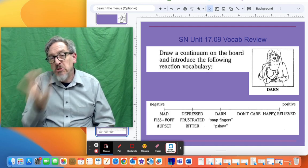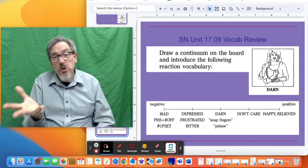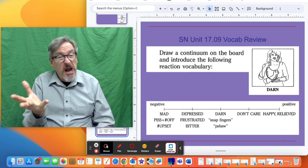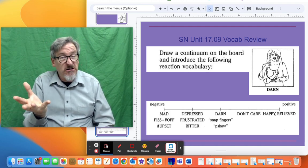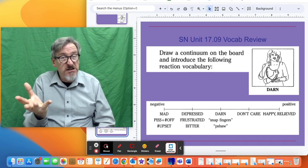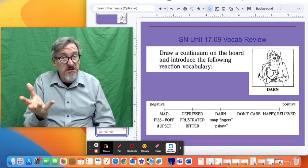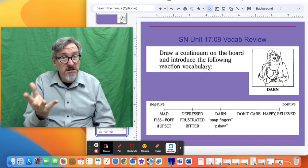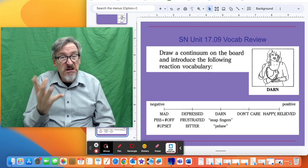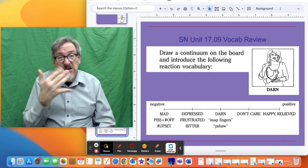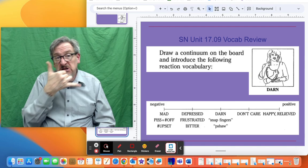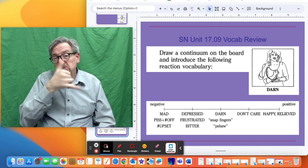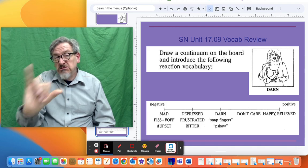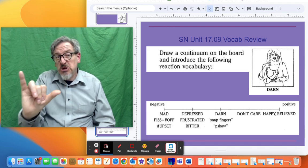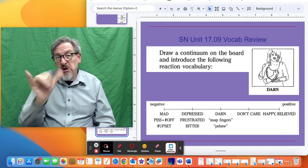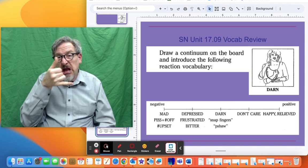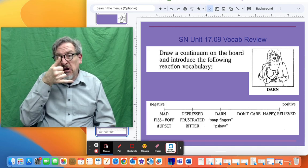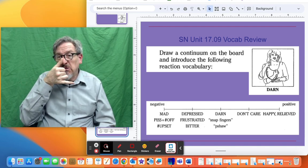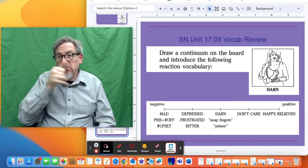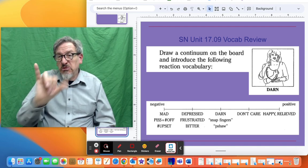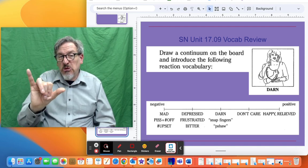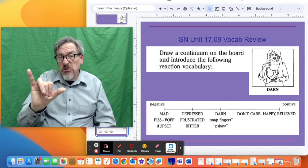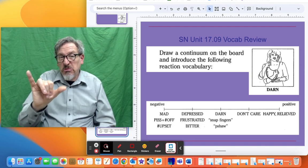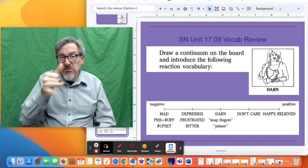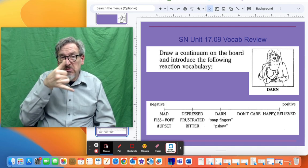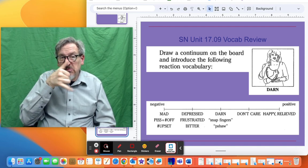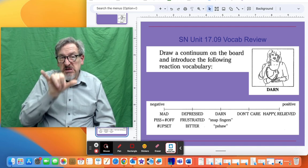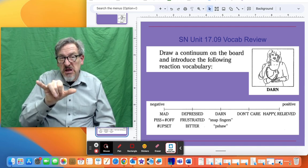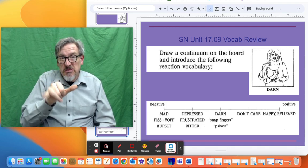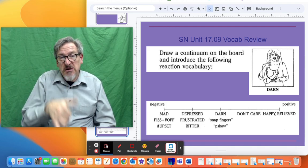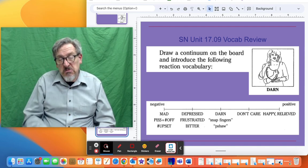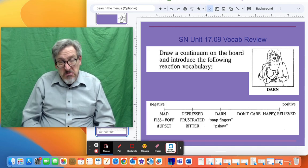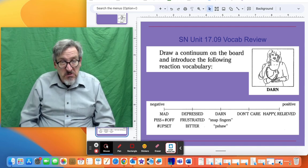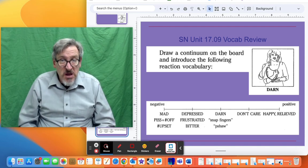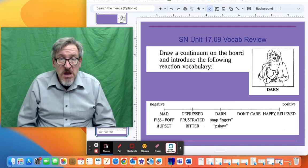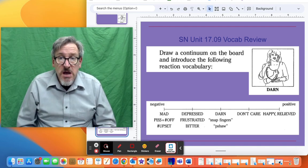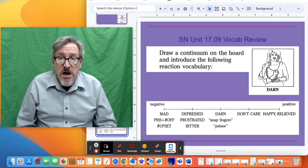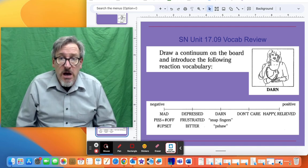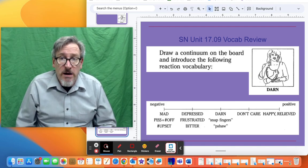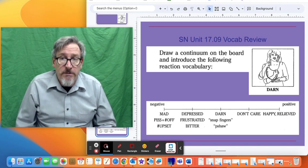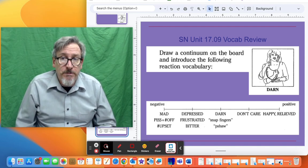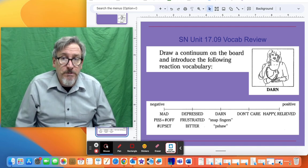Who cares? Don't care. There's another one.